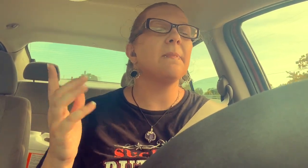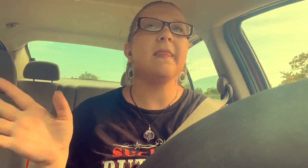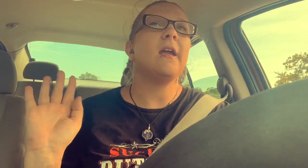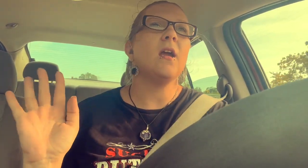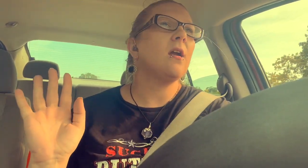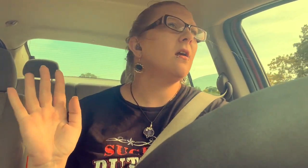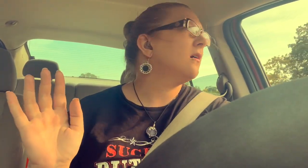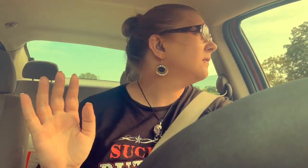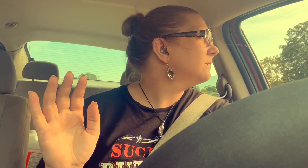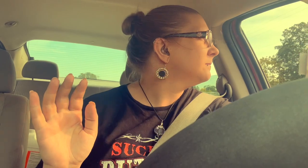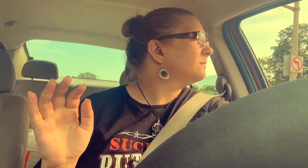something.